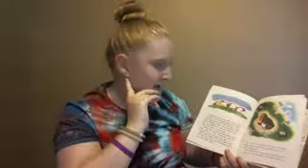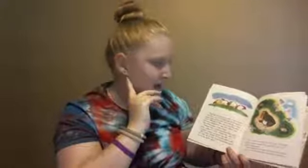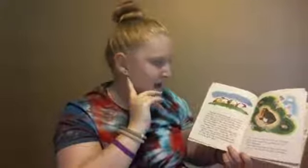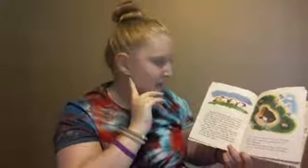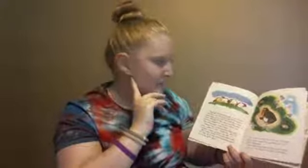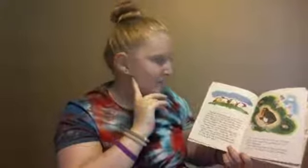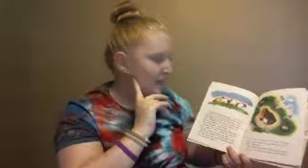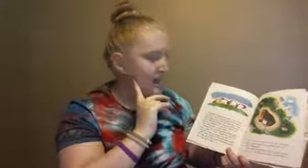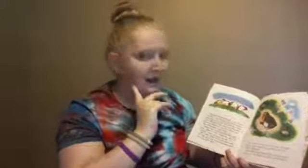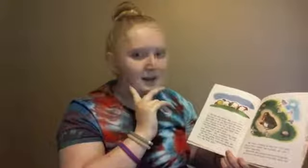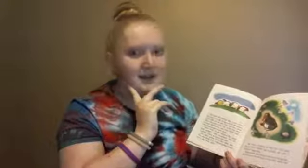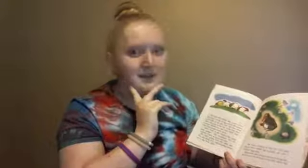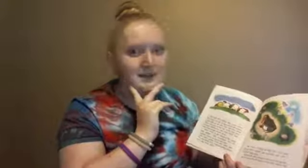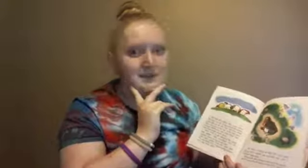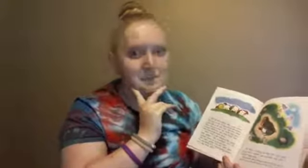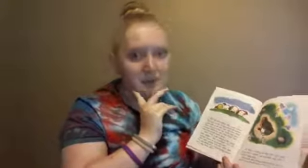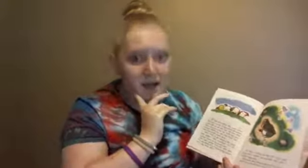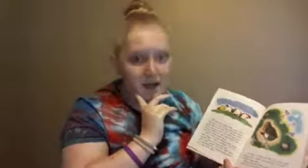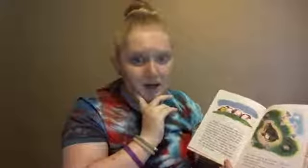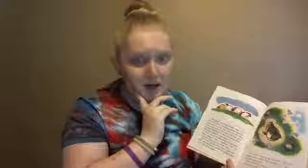big black spider.